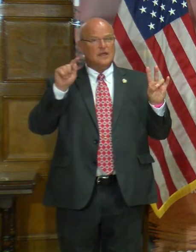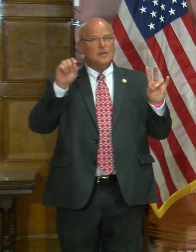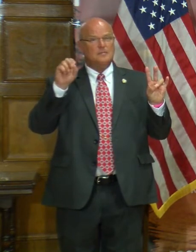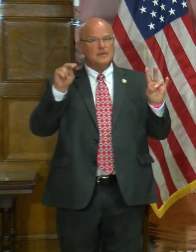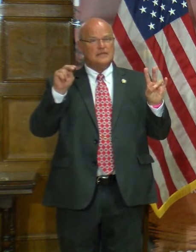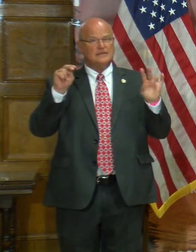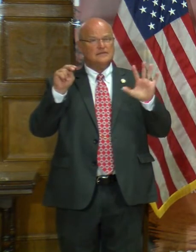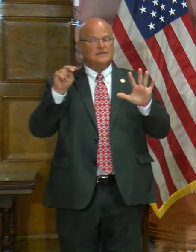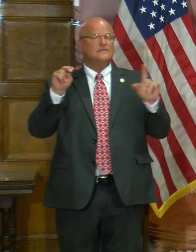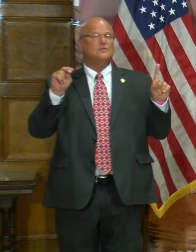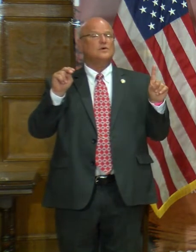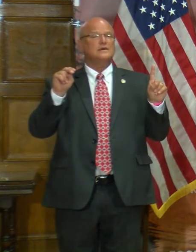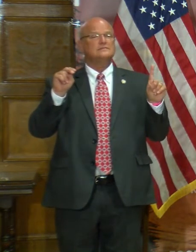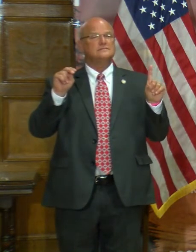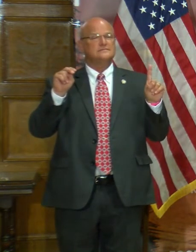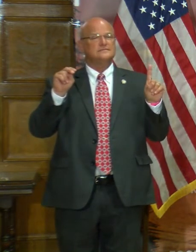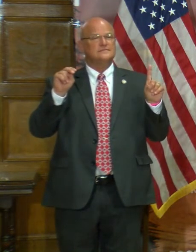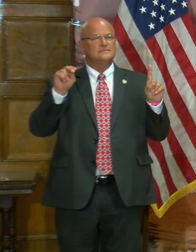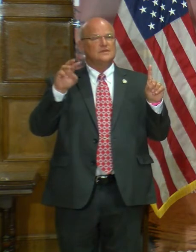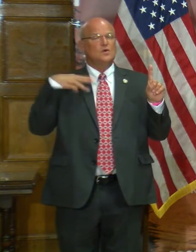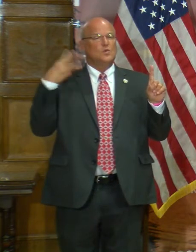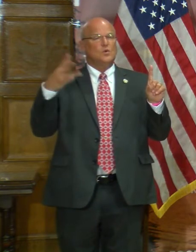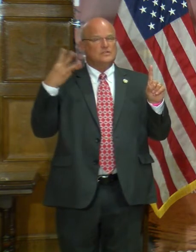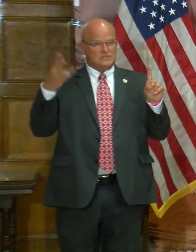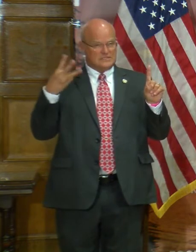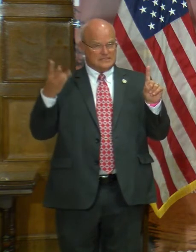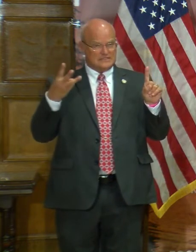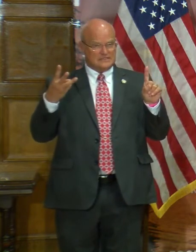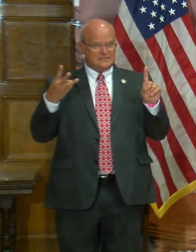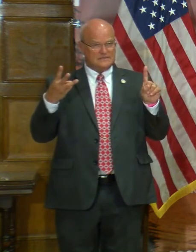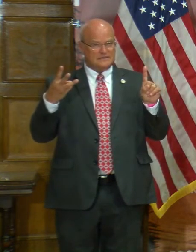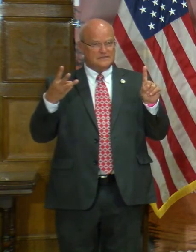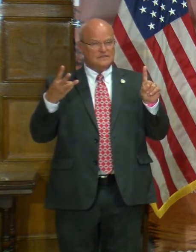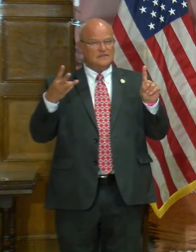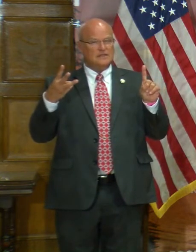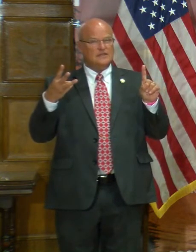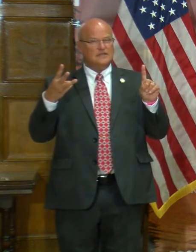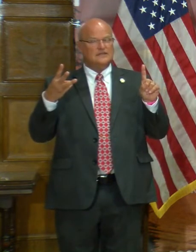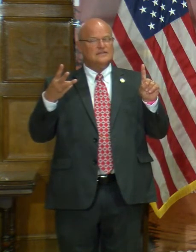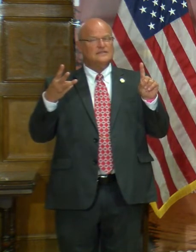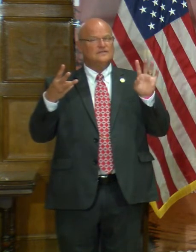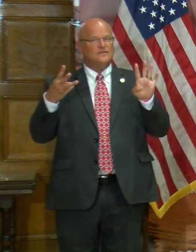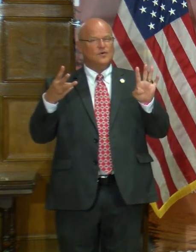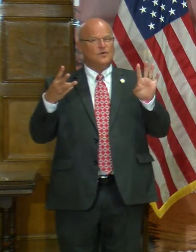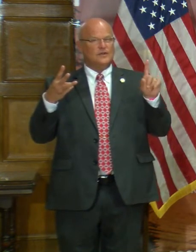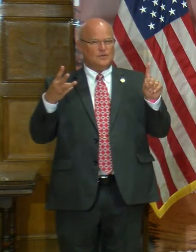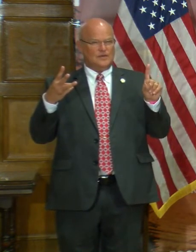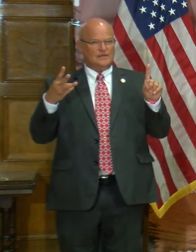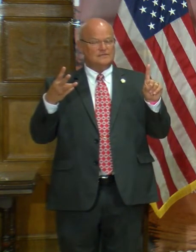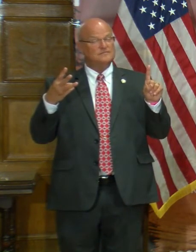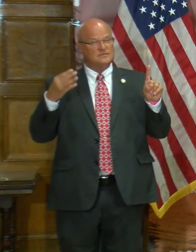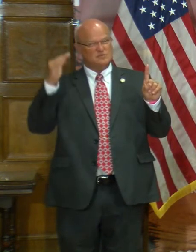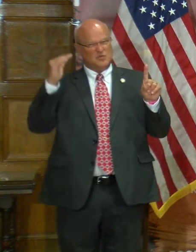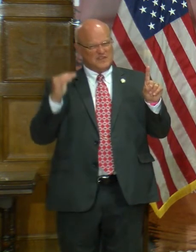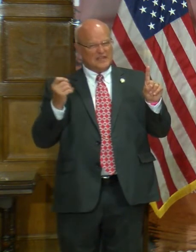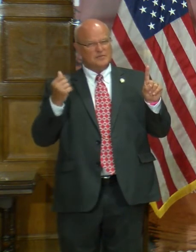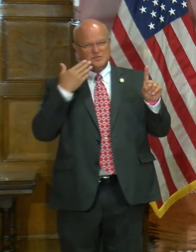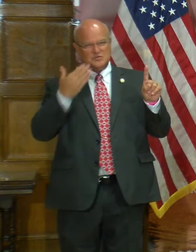with 51, Washington County moved down on the list to 41. That's good